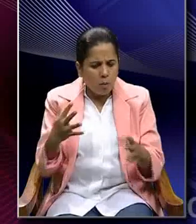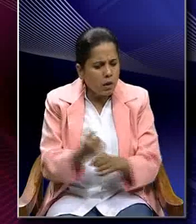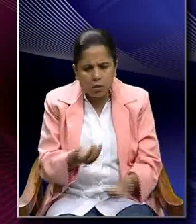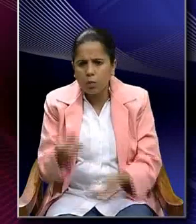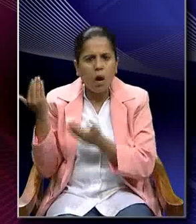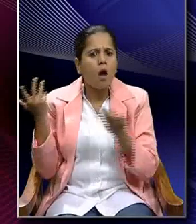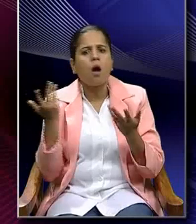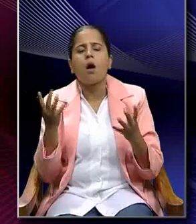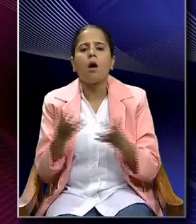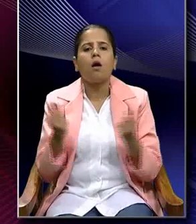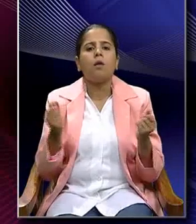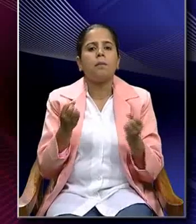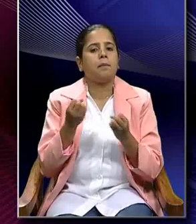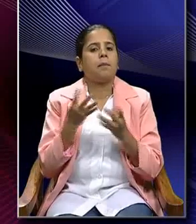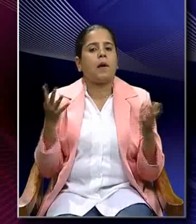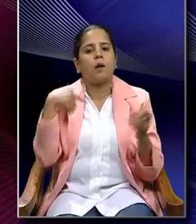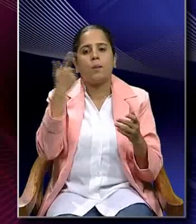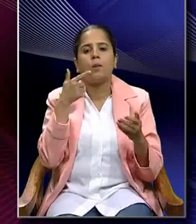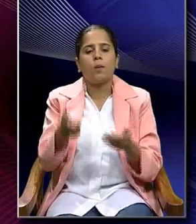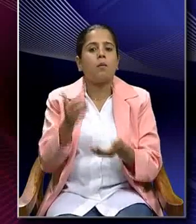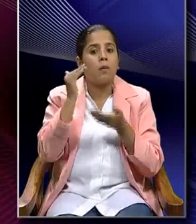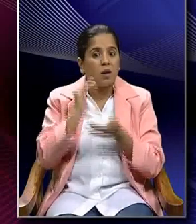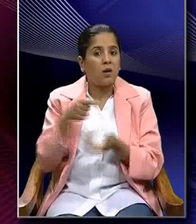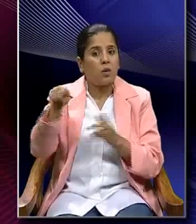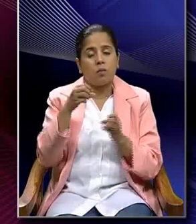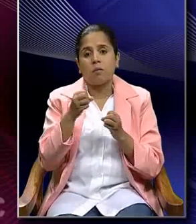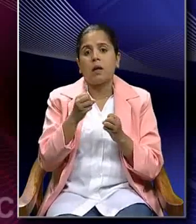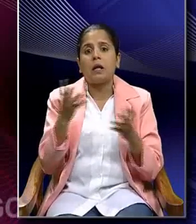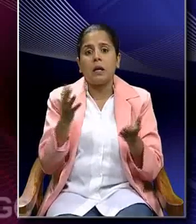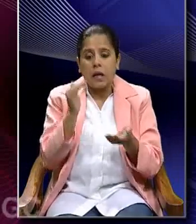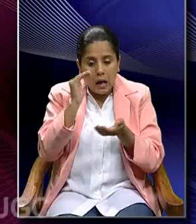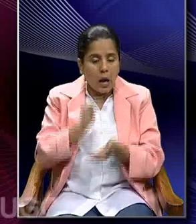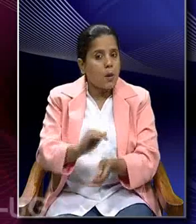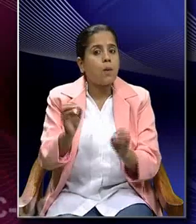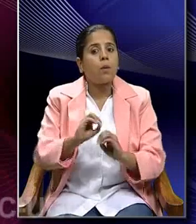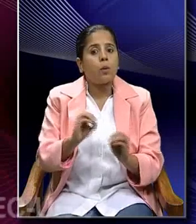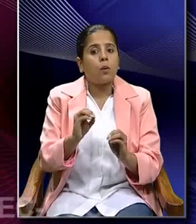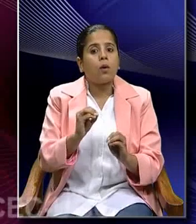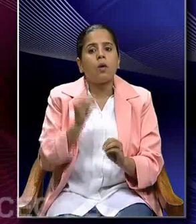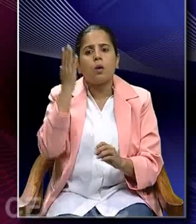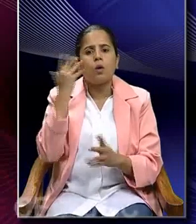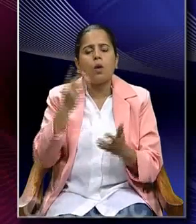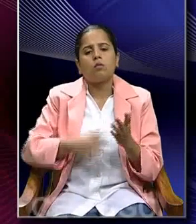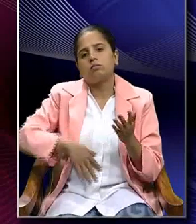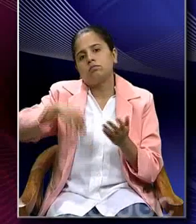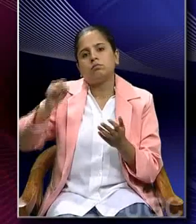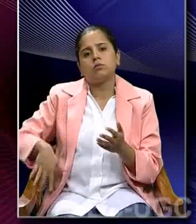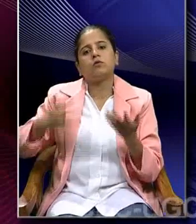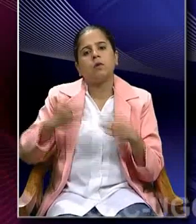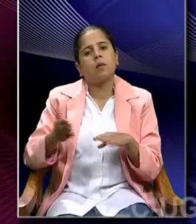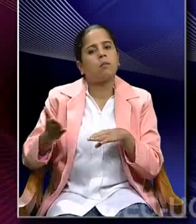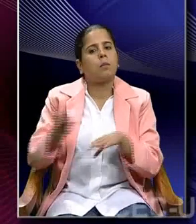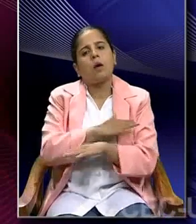the number of girls who are not born because they are terminated even